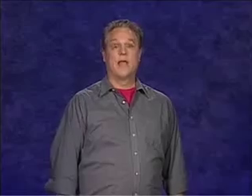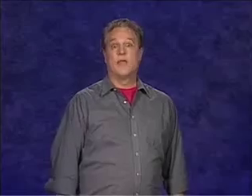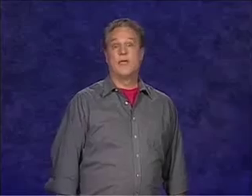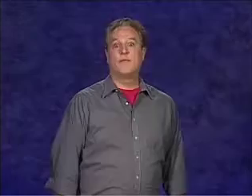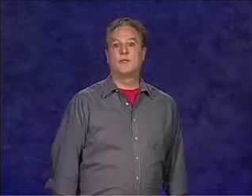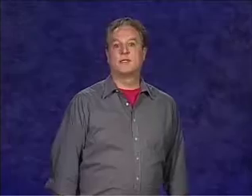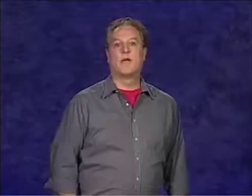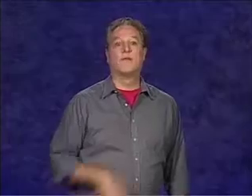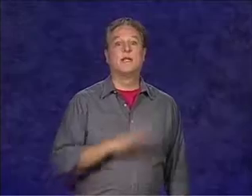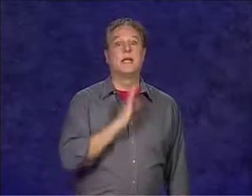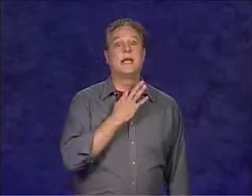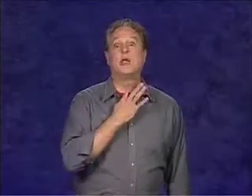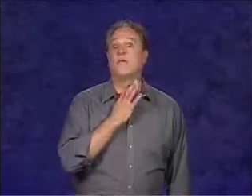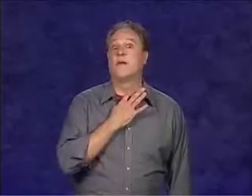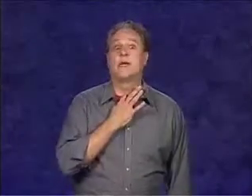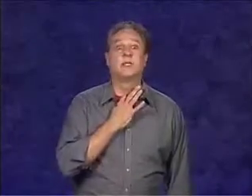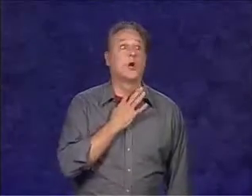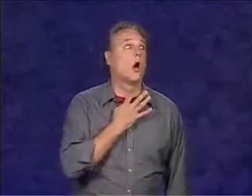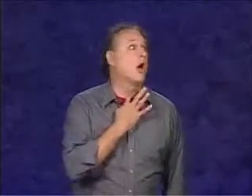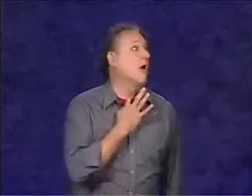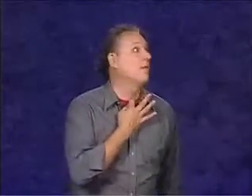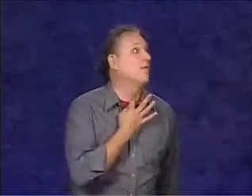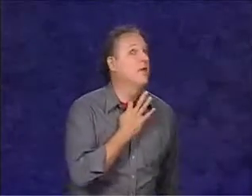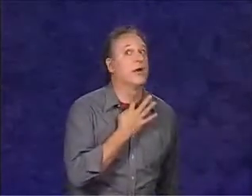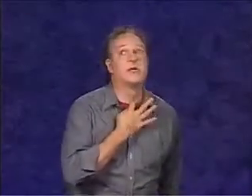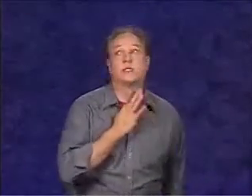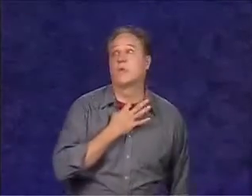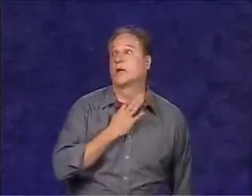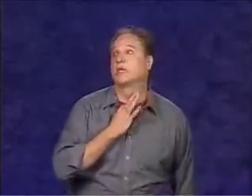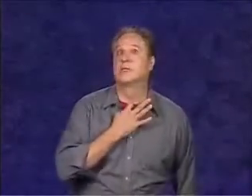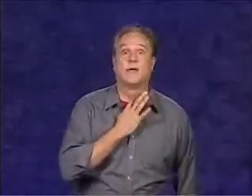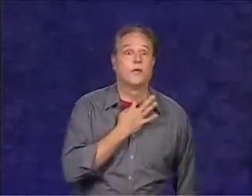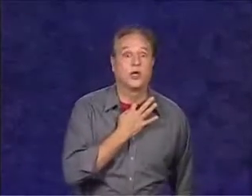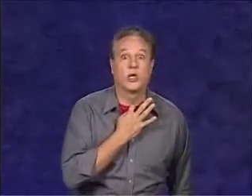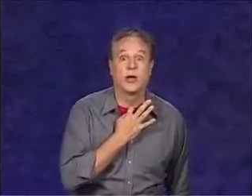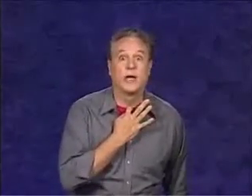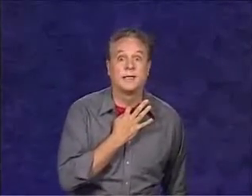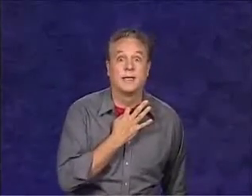Think of yourself leading your face to all the various directions of your curiosity.